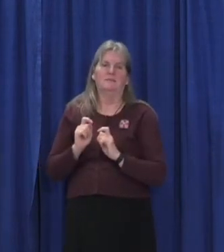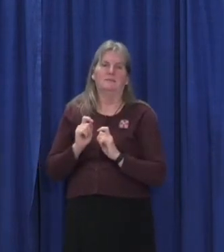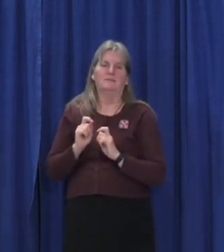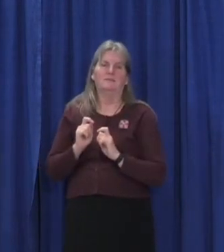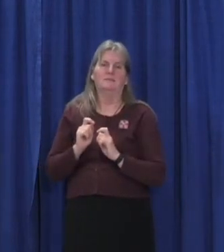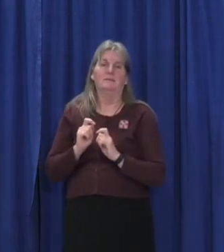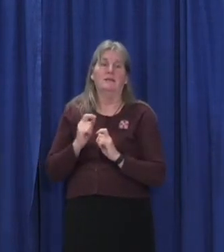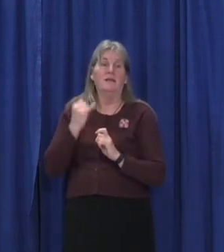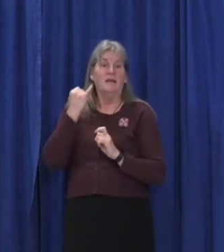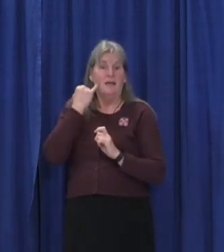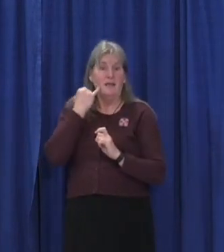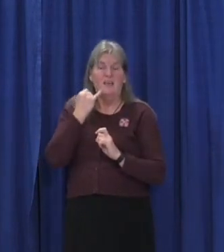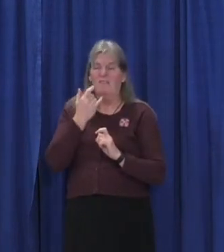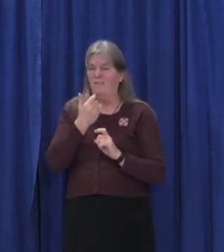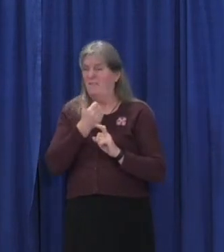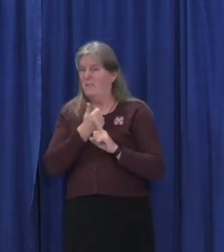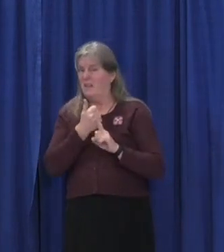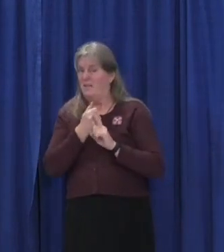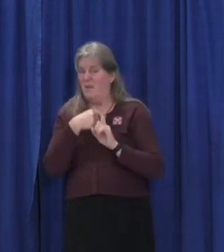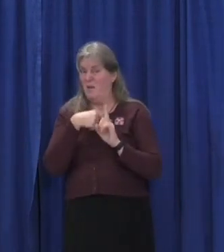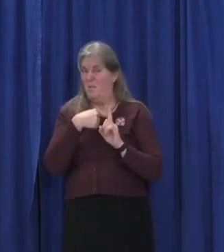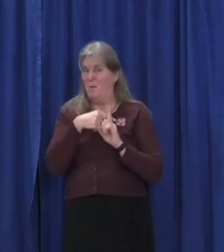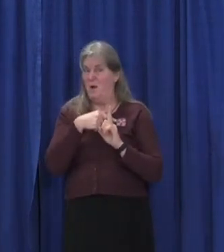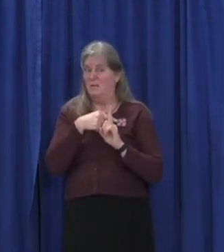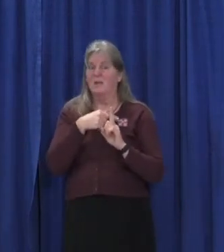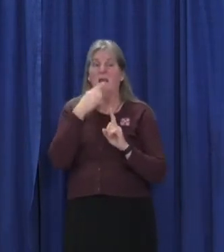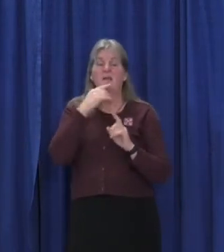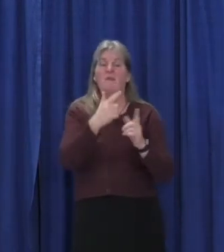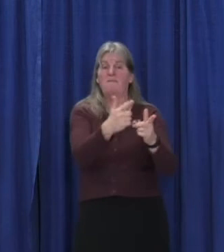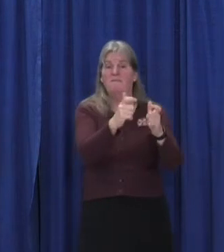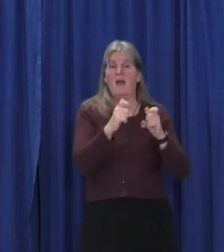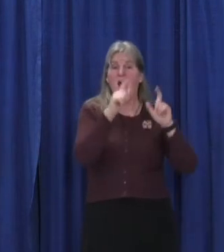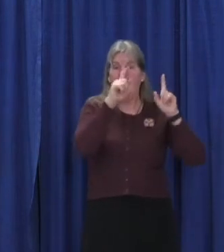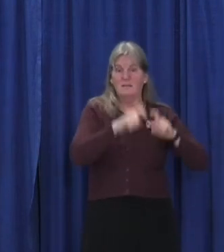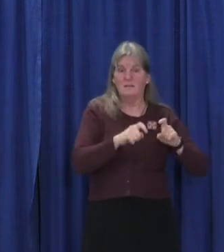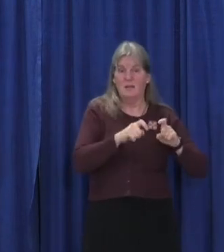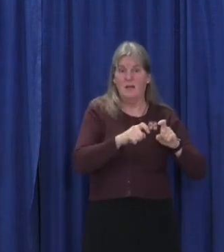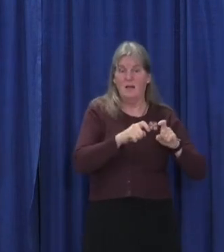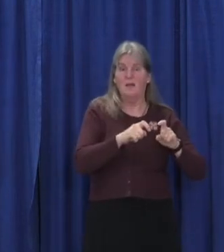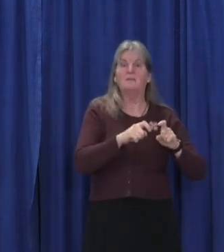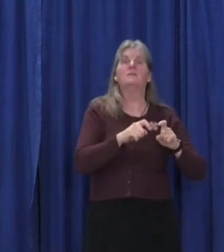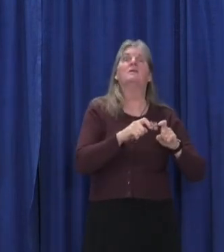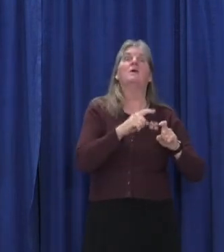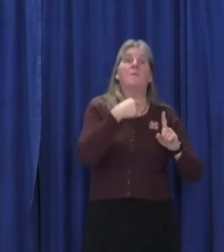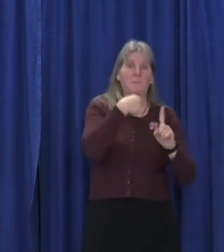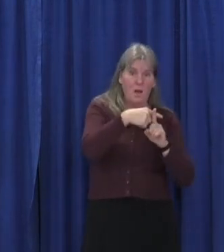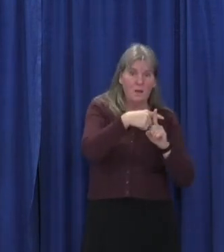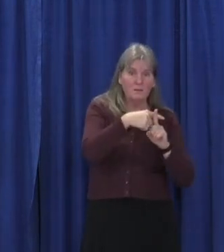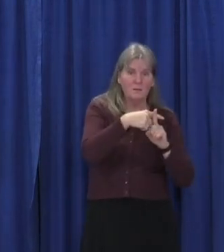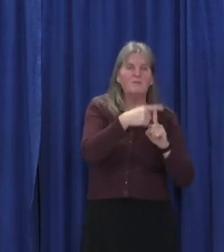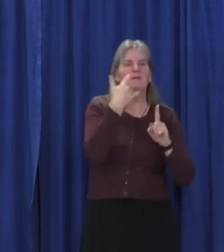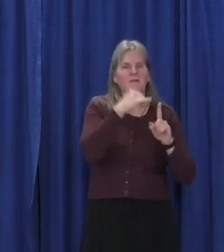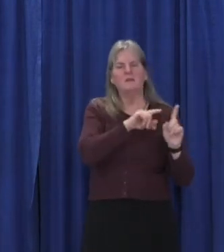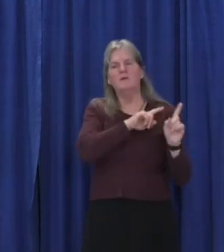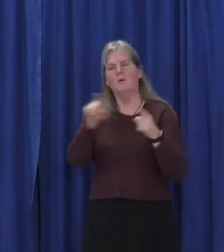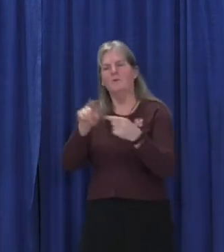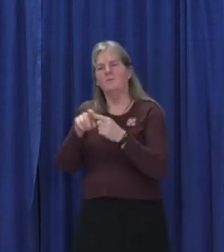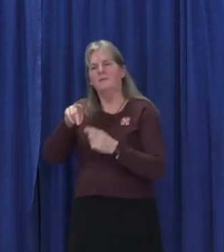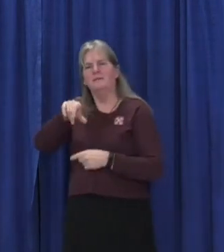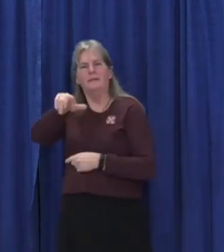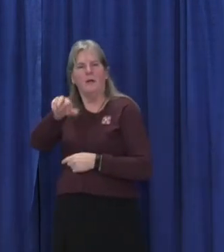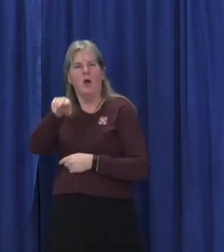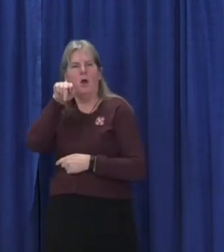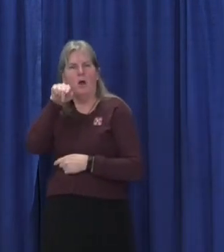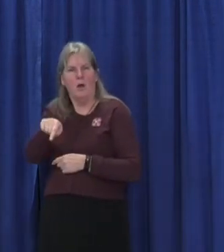a confirmatory test, both to be sure that it's a true positive, and also so that we can see what